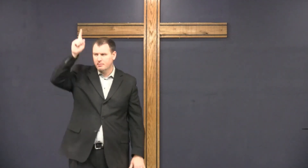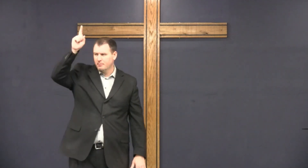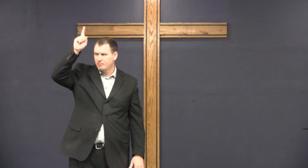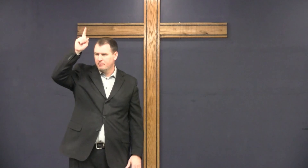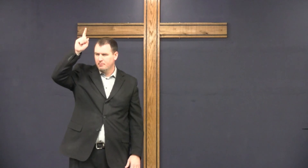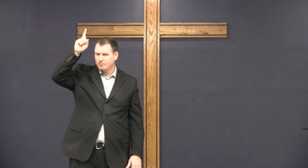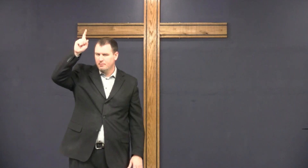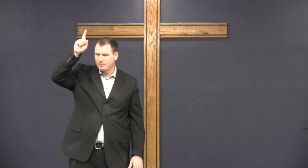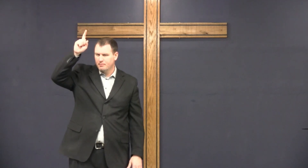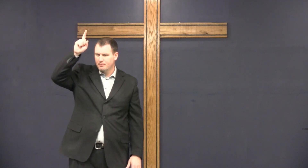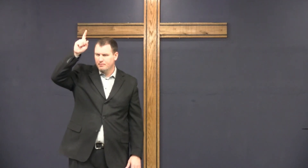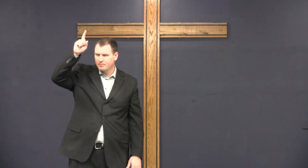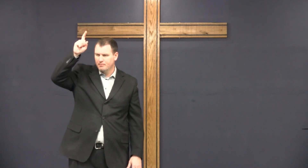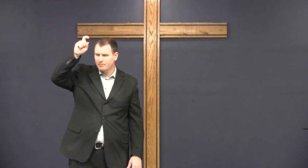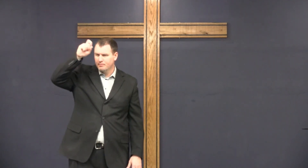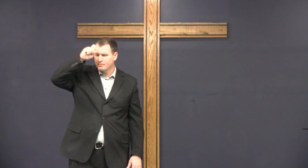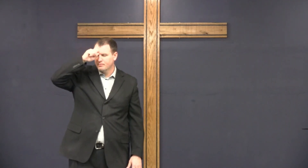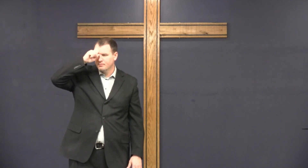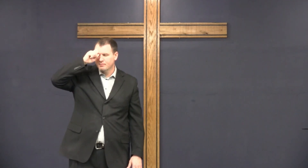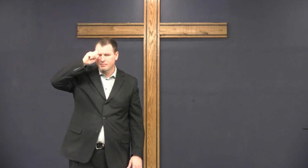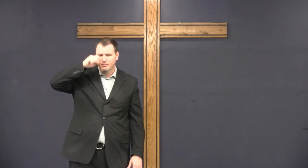Do we understand the spiritual hunger?